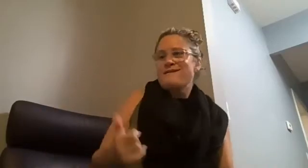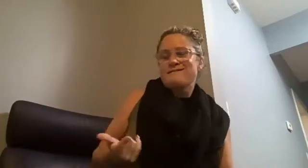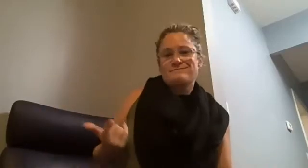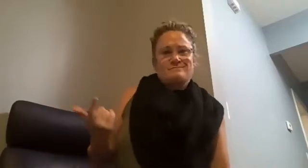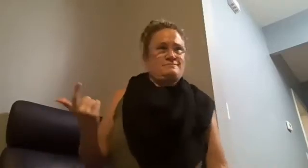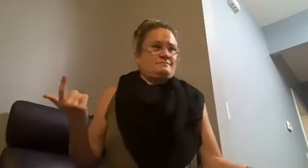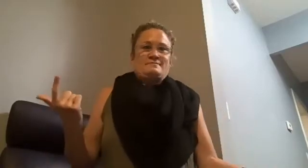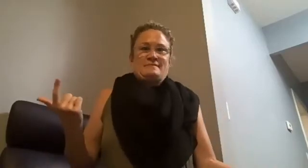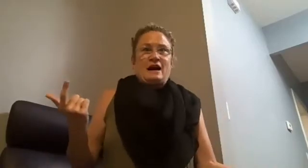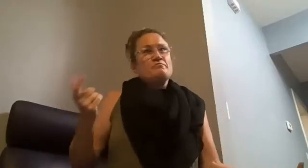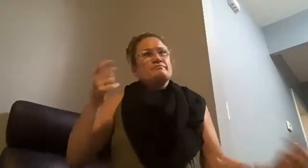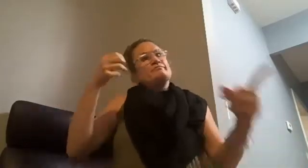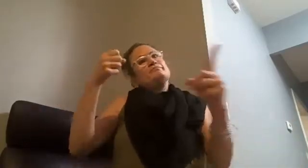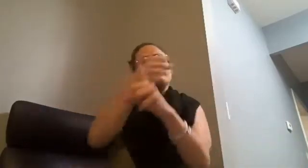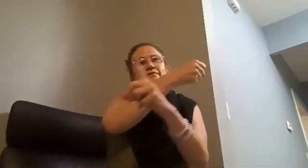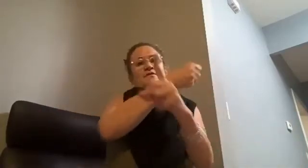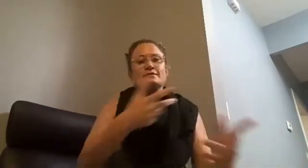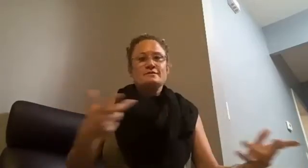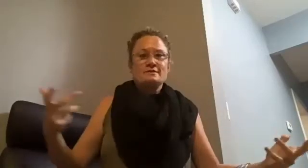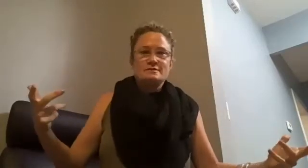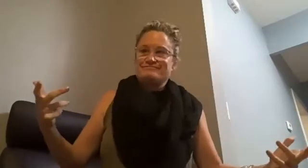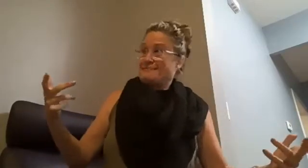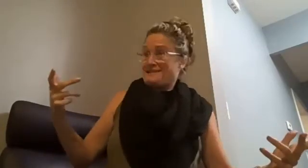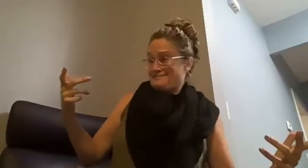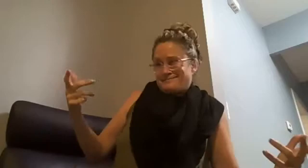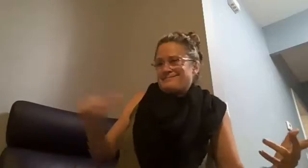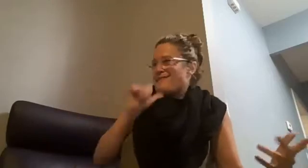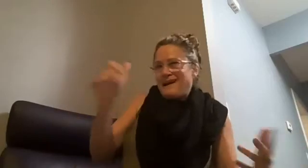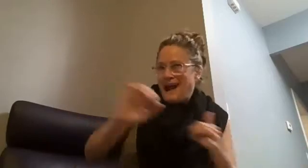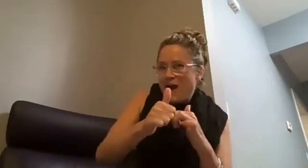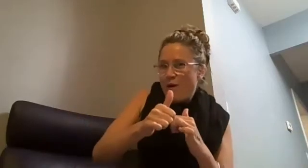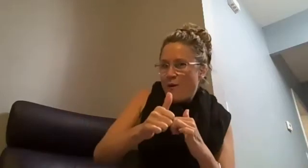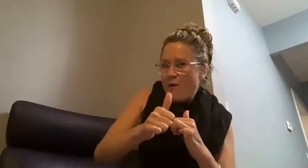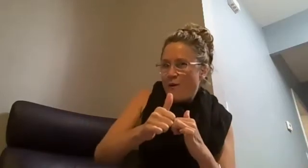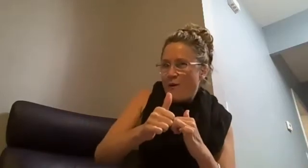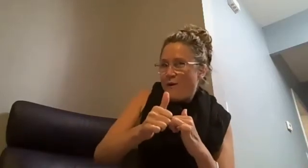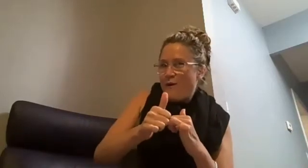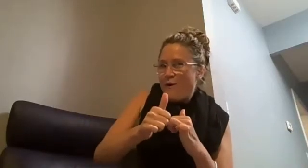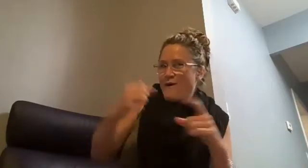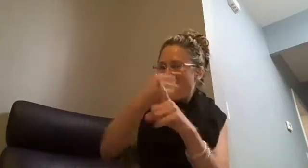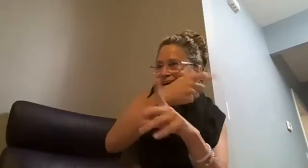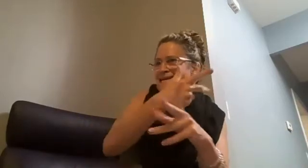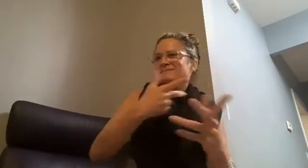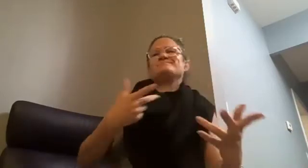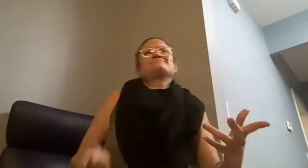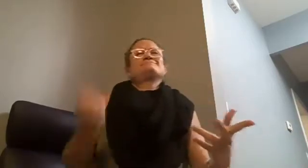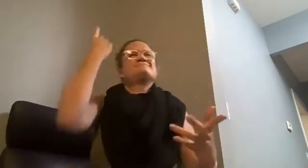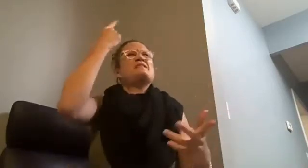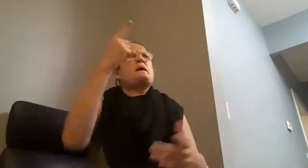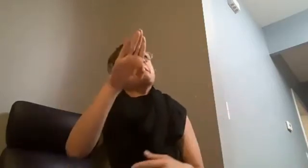I'll hit somebody. And he's like, well, that's not really how boomerangs work. And I had to admit to myself, I didn't really know how boomerangs work. I'd never actually